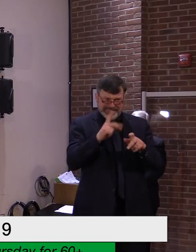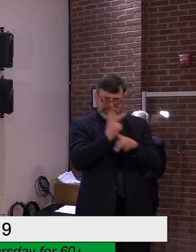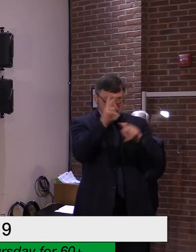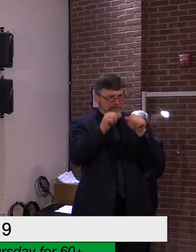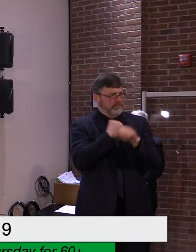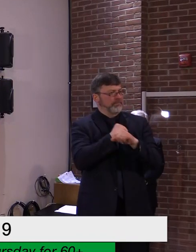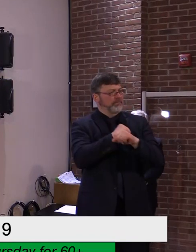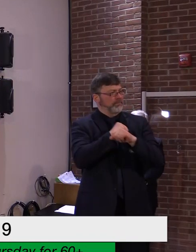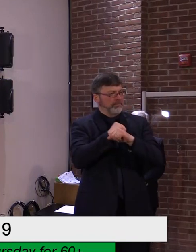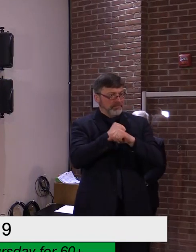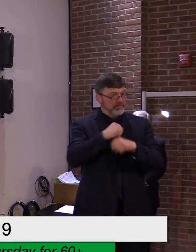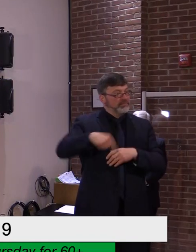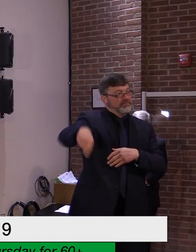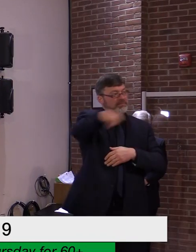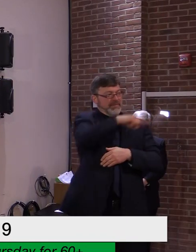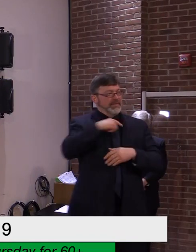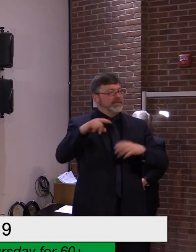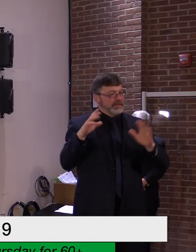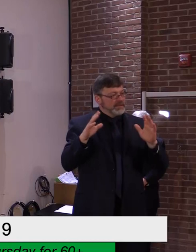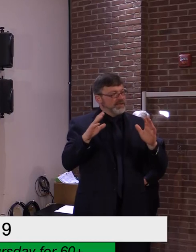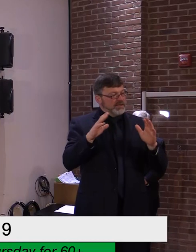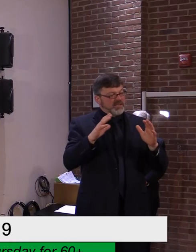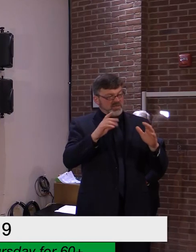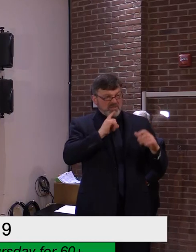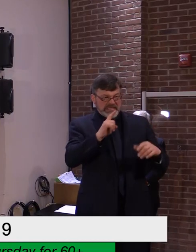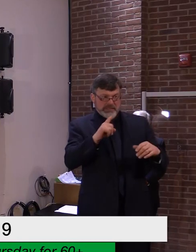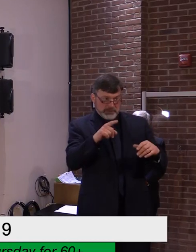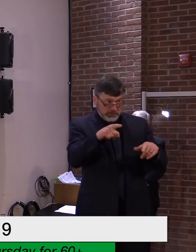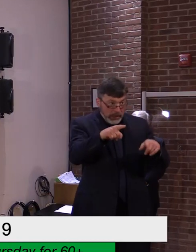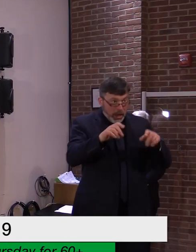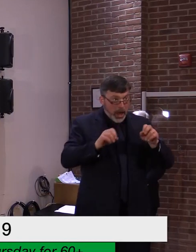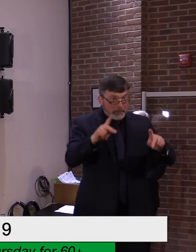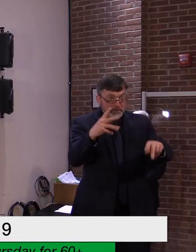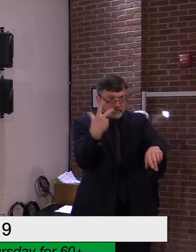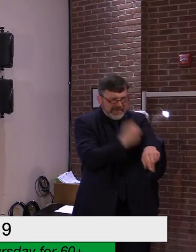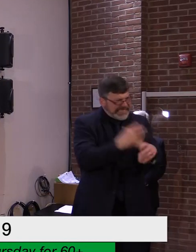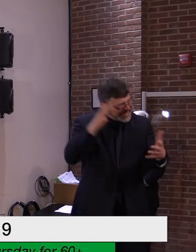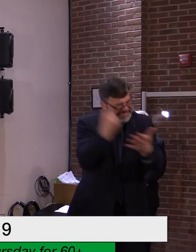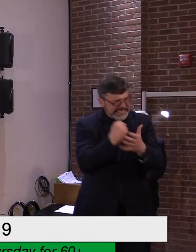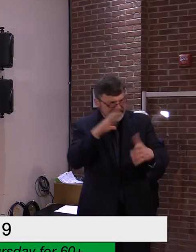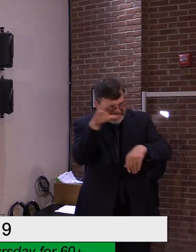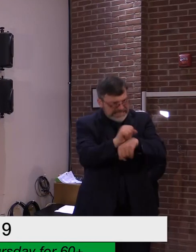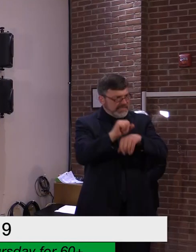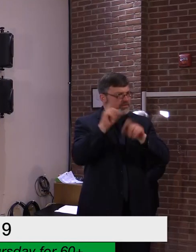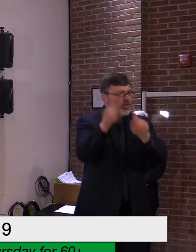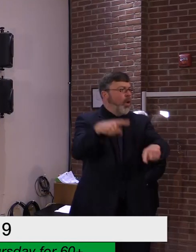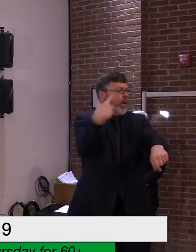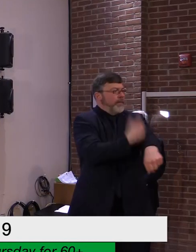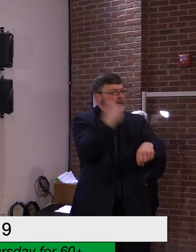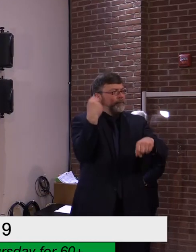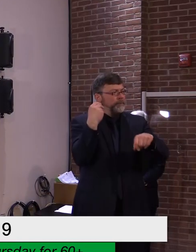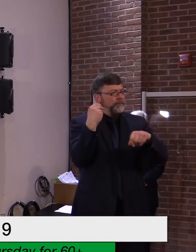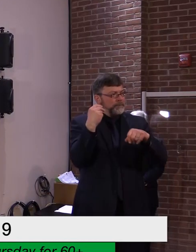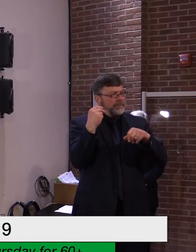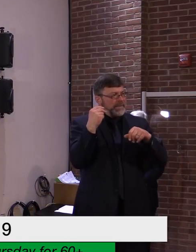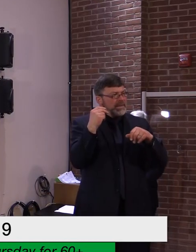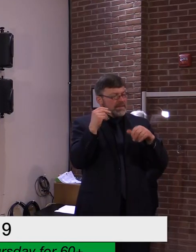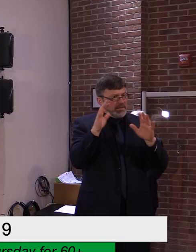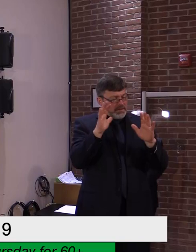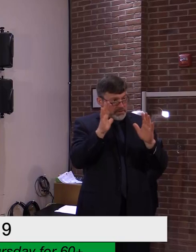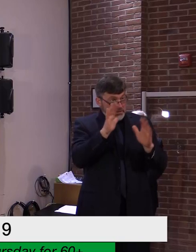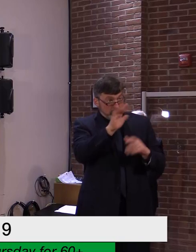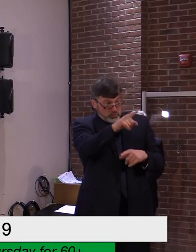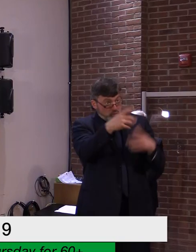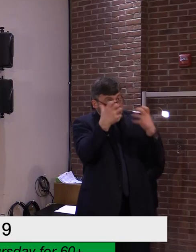as quickly as we can. Keep the gathering small, try to avoid travel that's not essential, and